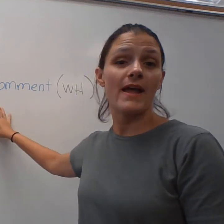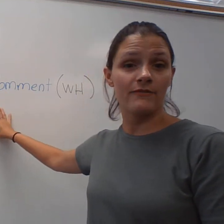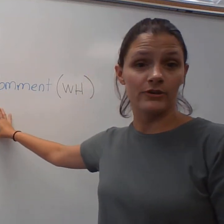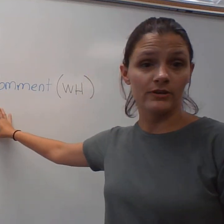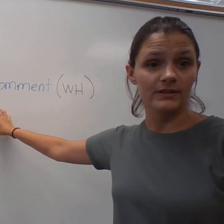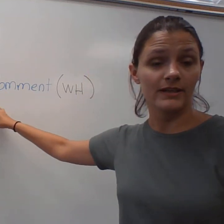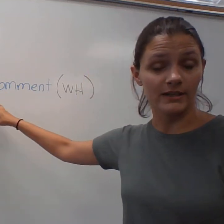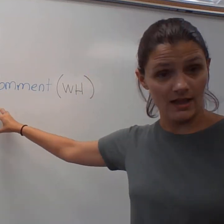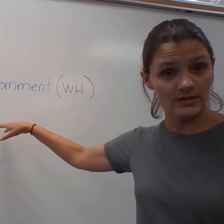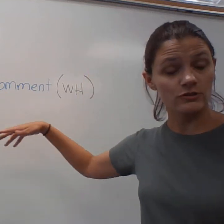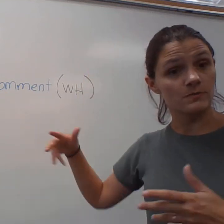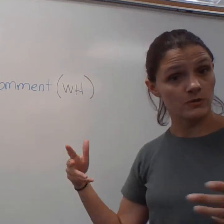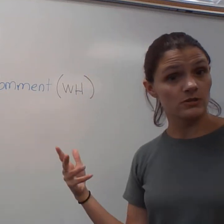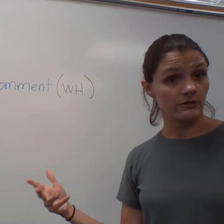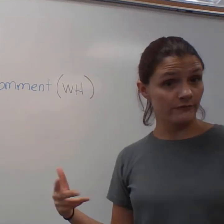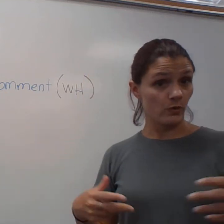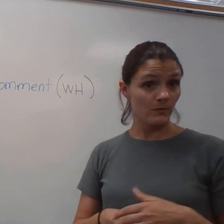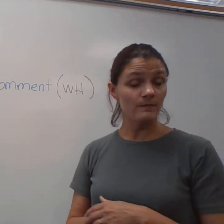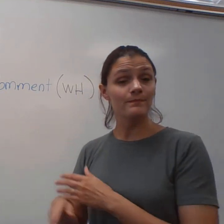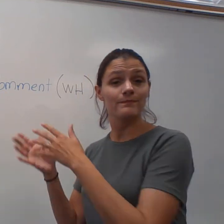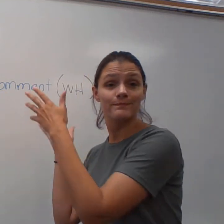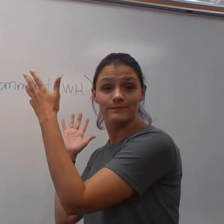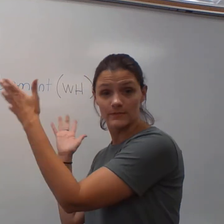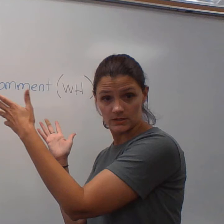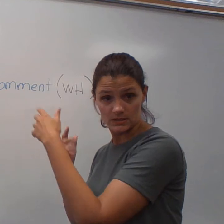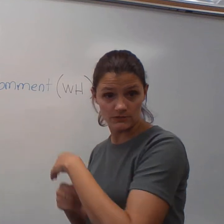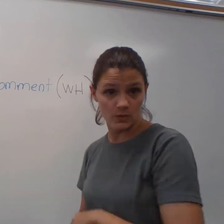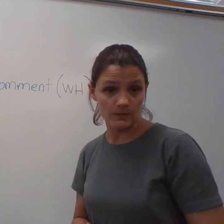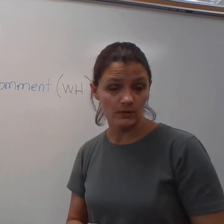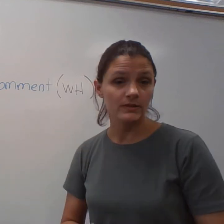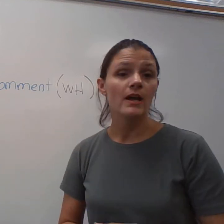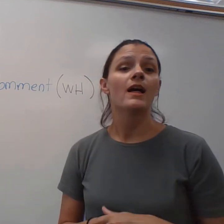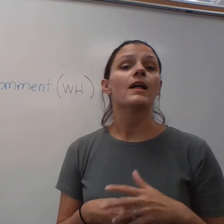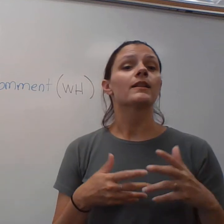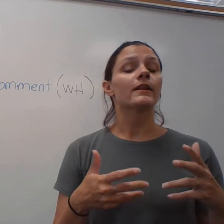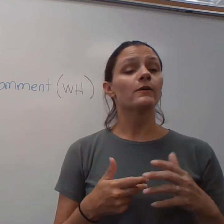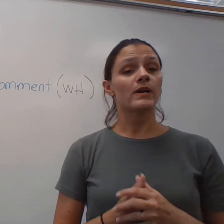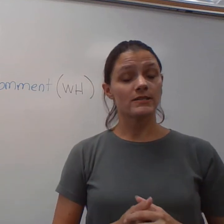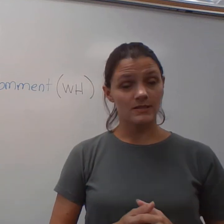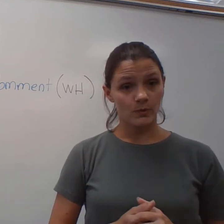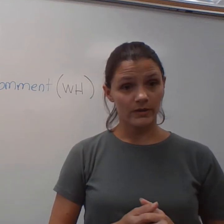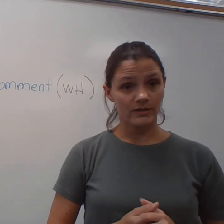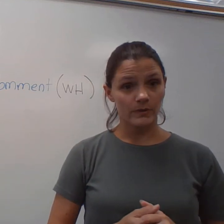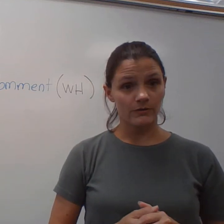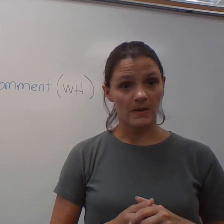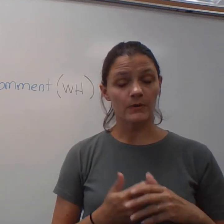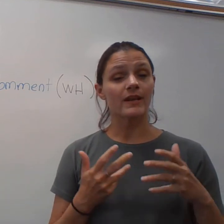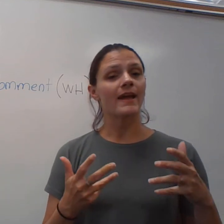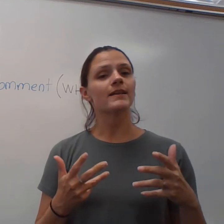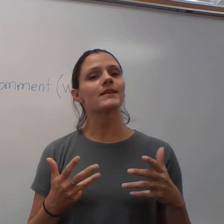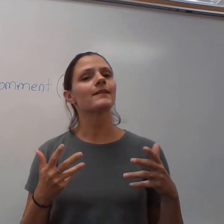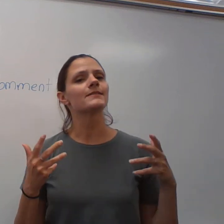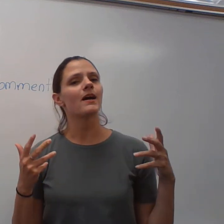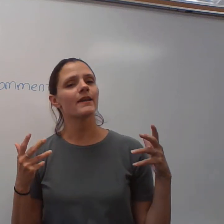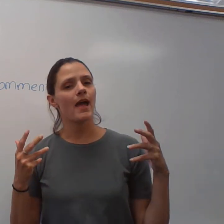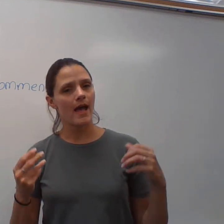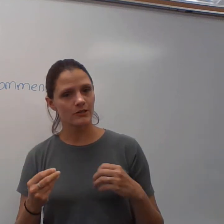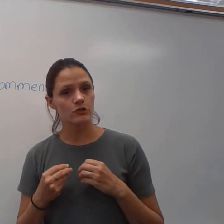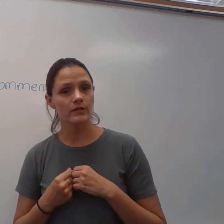However, in a class you're supposed to learn formal. This is formal. Likewise, it's important that we remember that ASL is not actually a